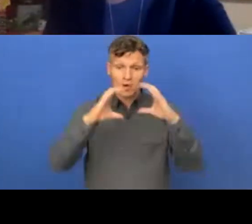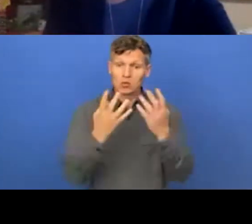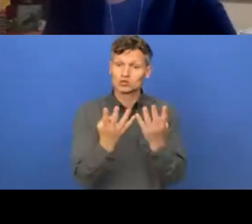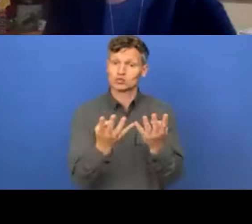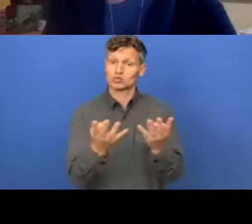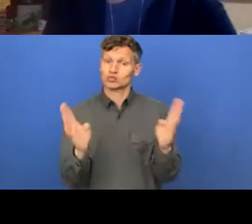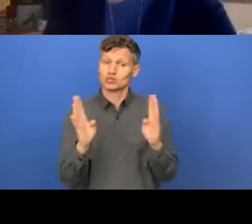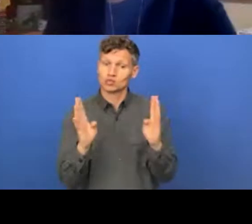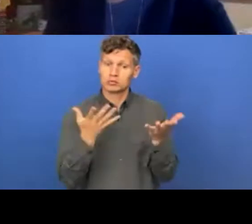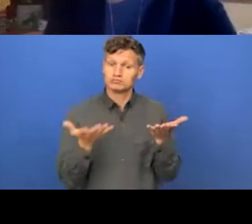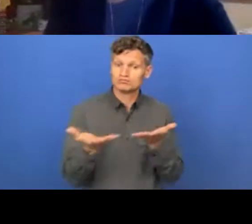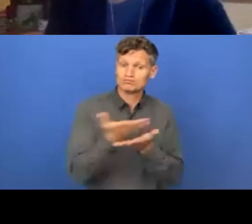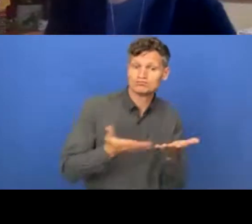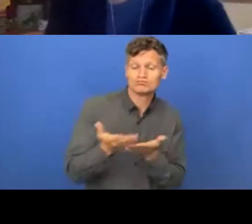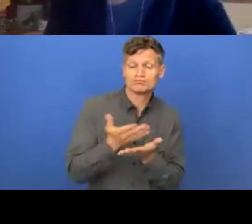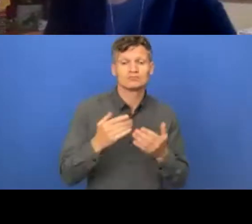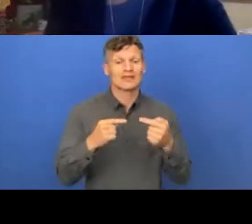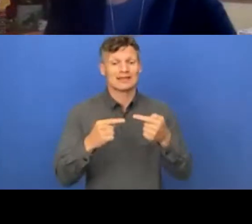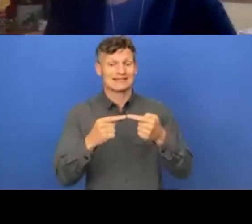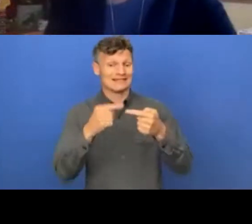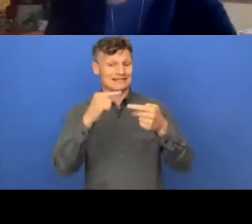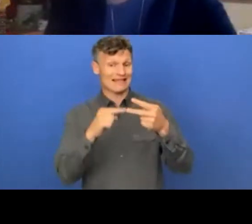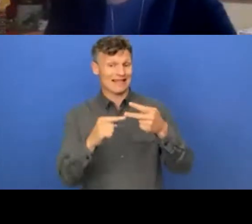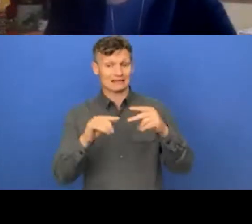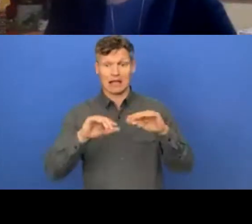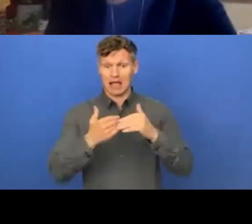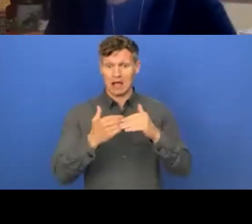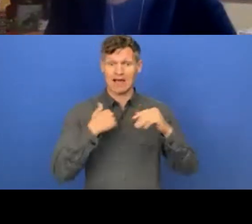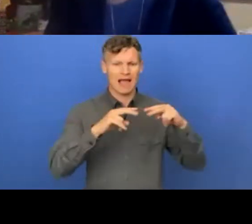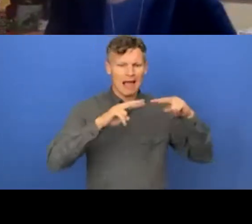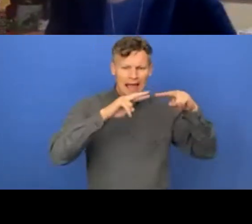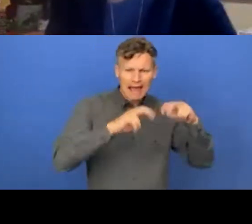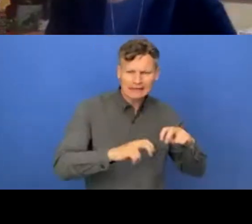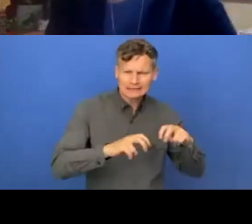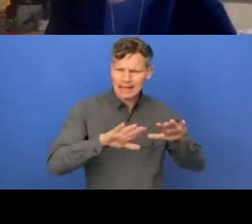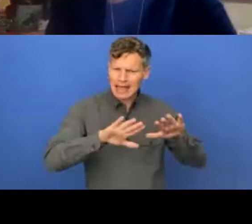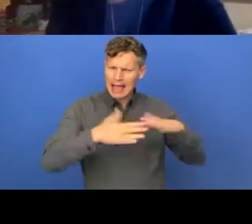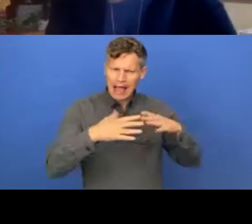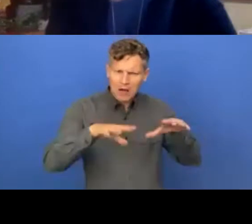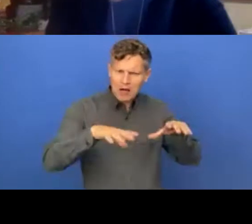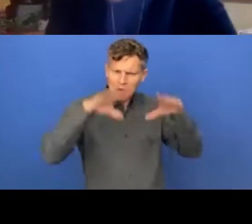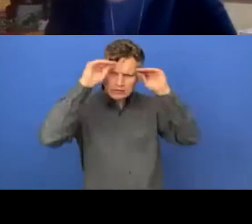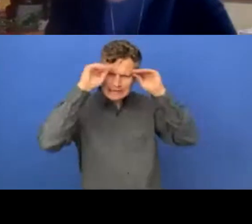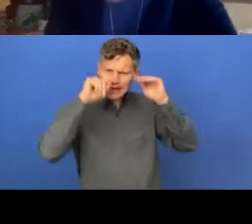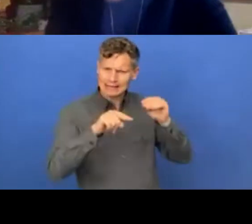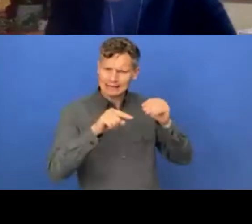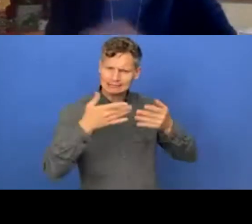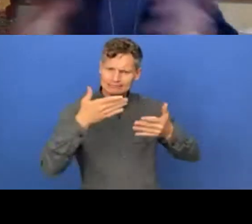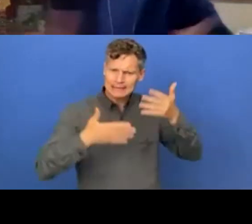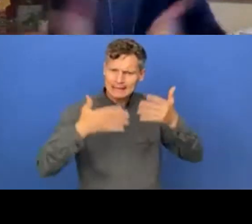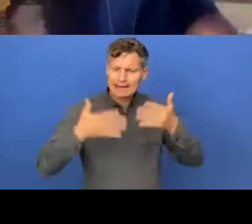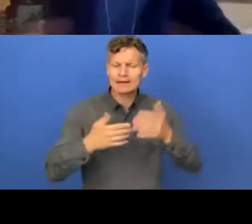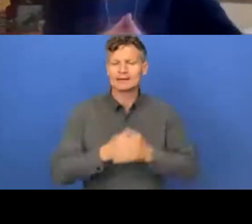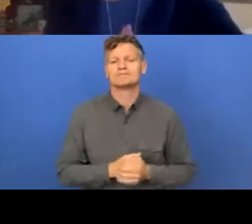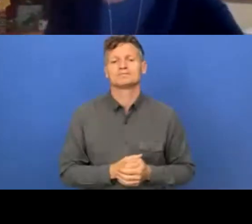with disability were involved in the project was around analysis and interpretation of the data. And thank heavens they were, because the insights that we